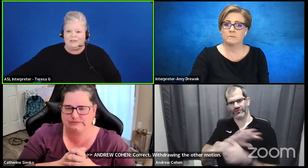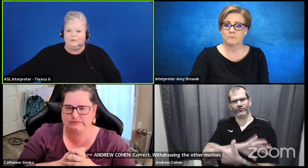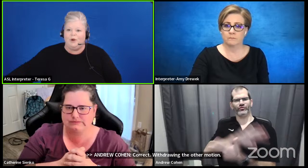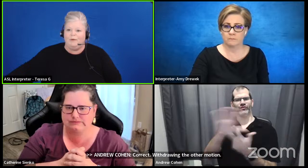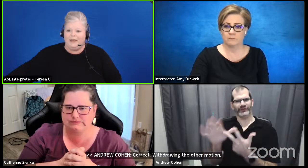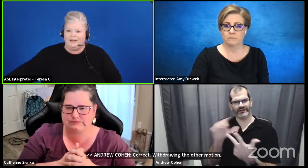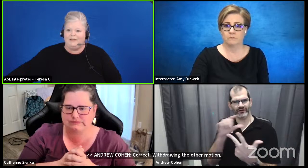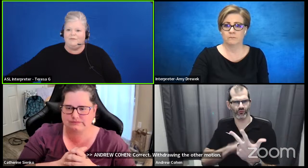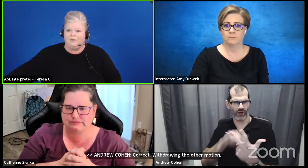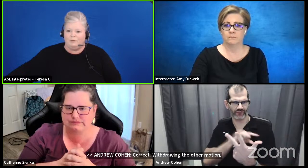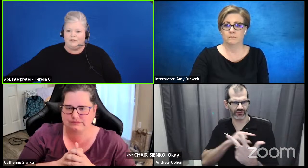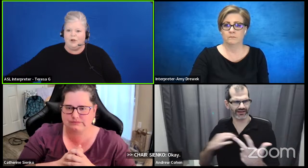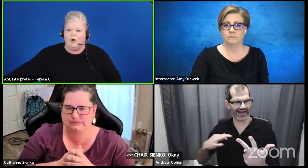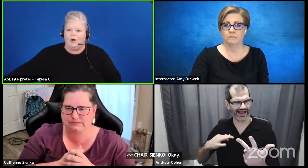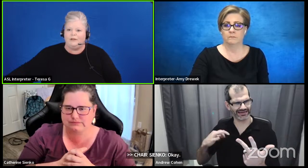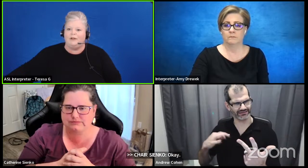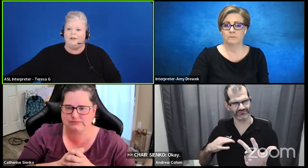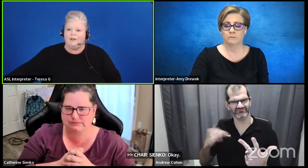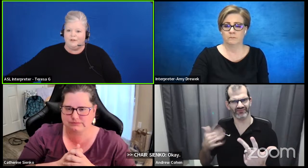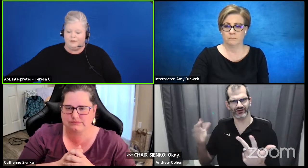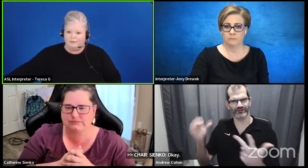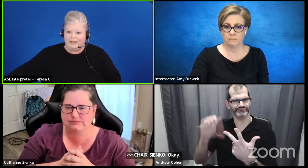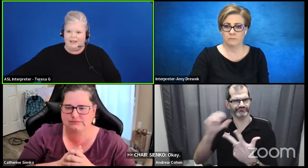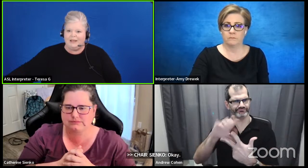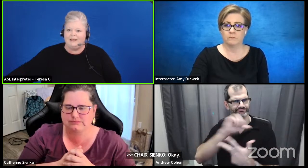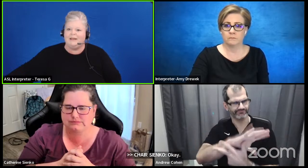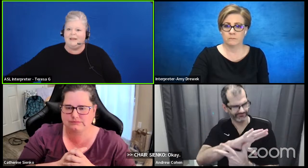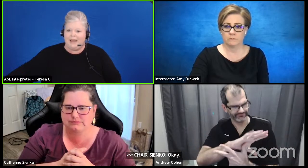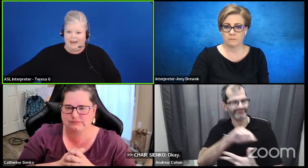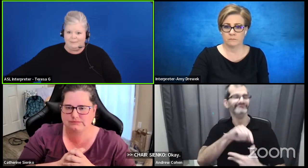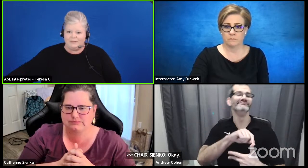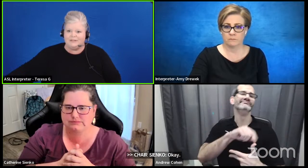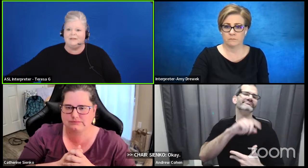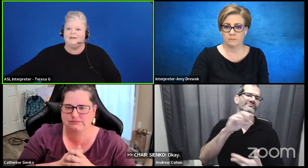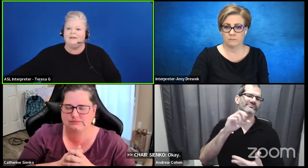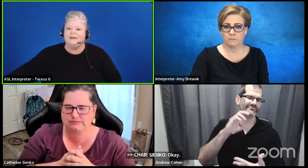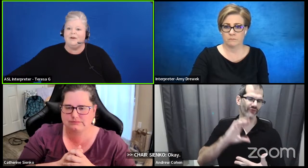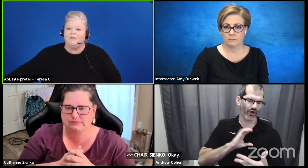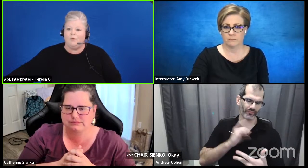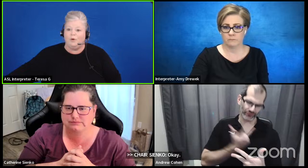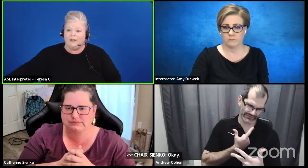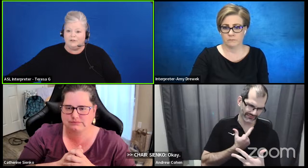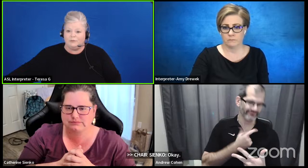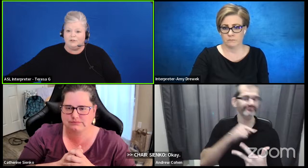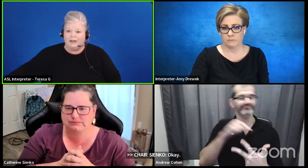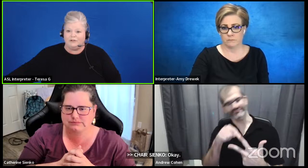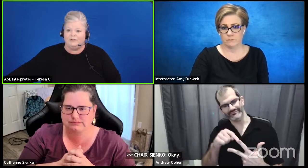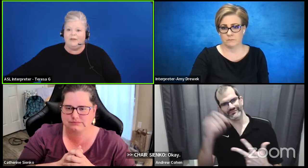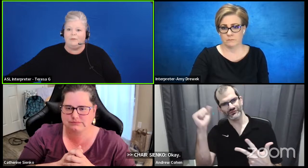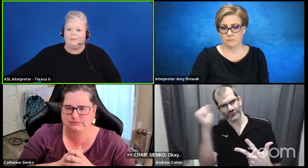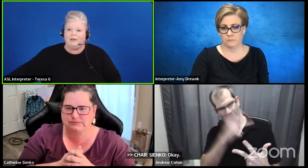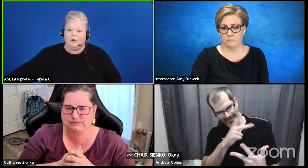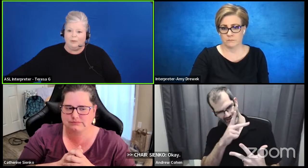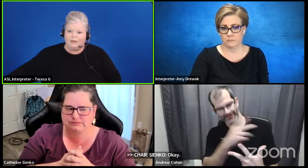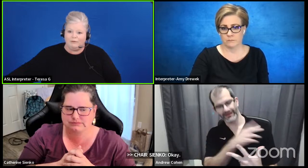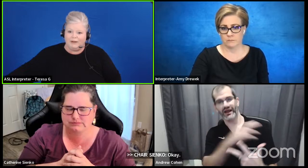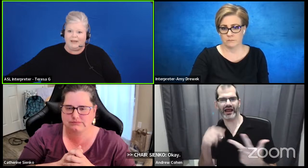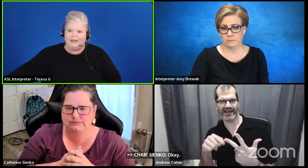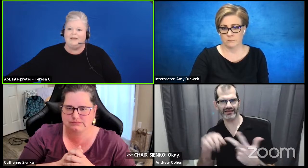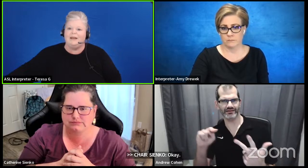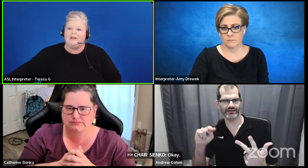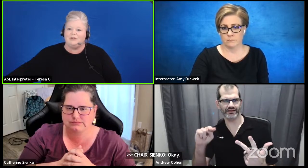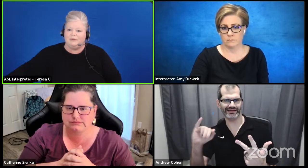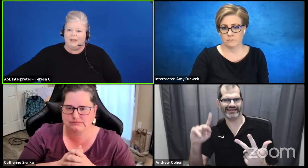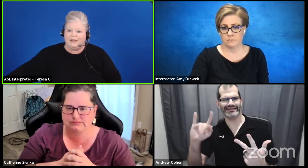that we do go ahead and vote on 3 names for interim director. That would be Carmen